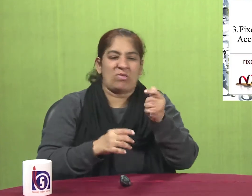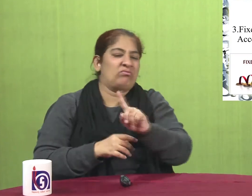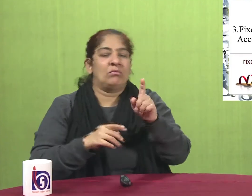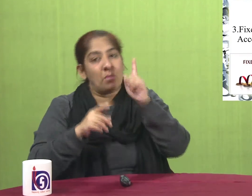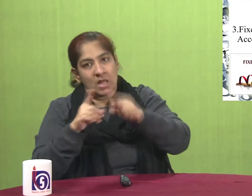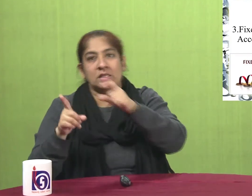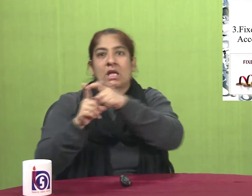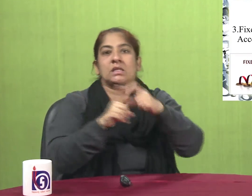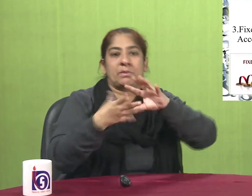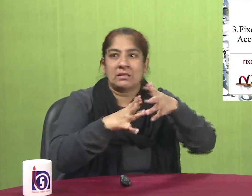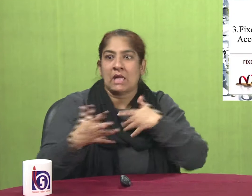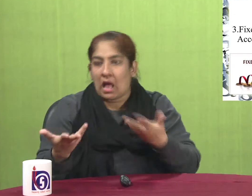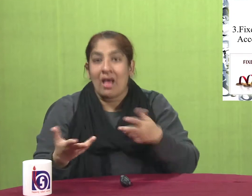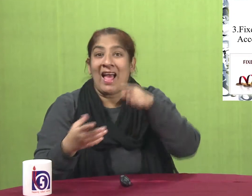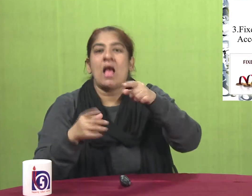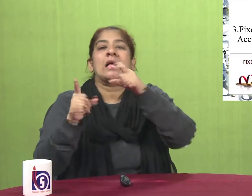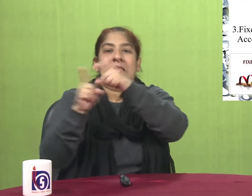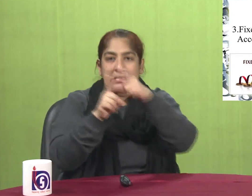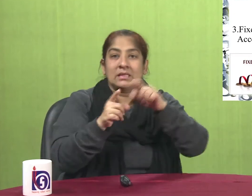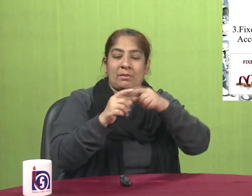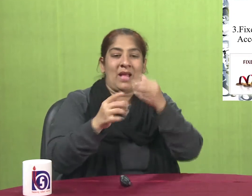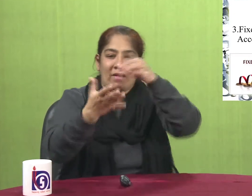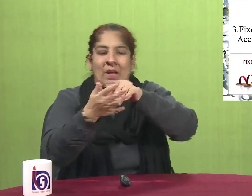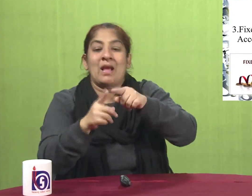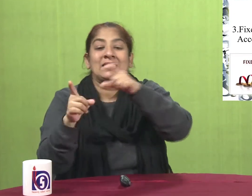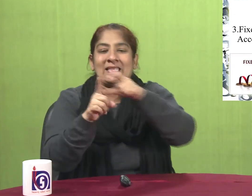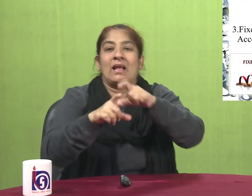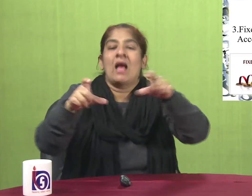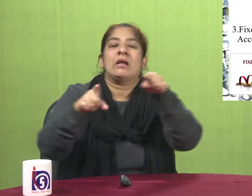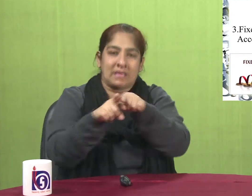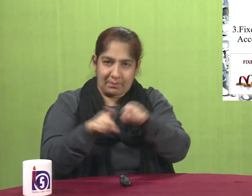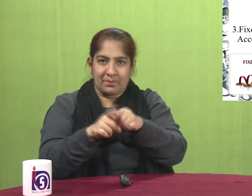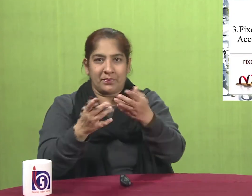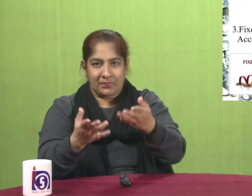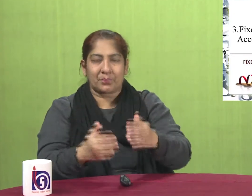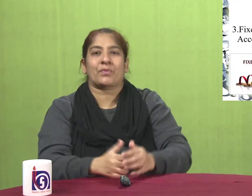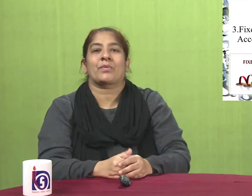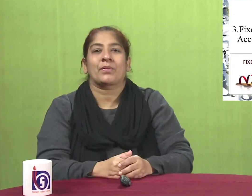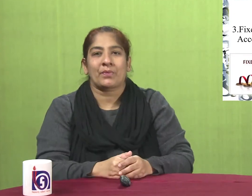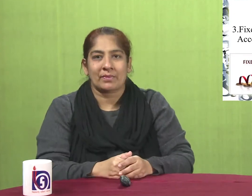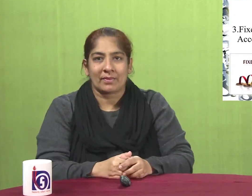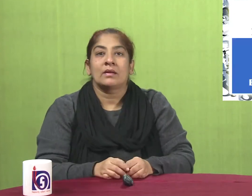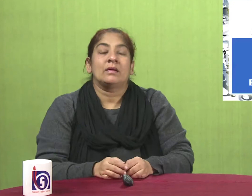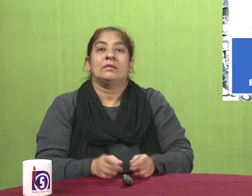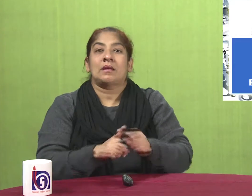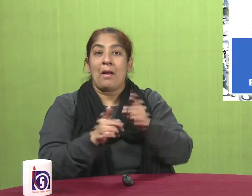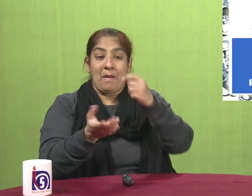the monthly savings you do, and you can take out money after a year. So